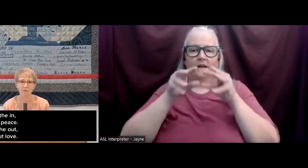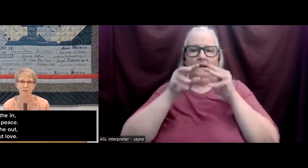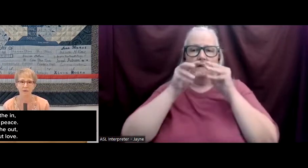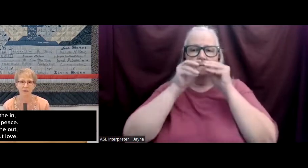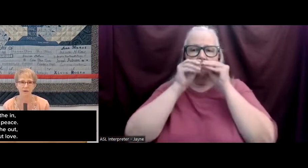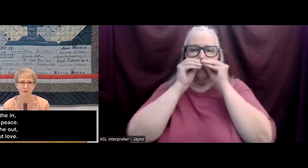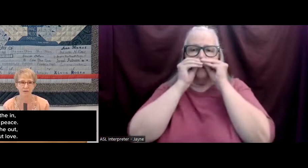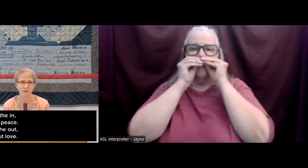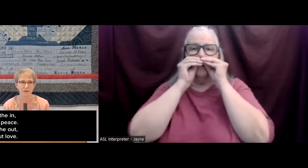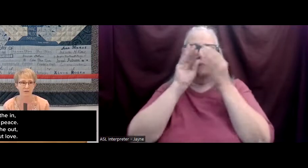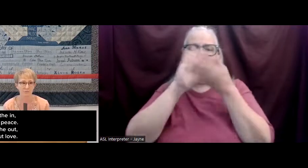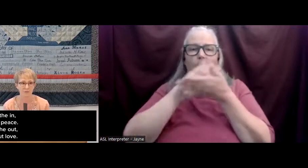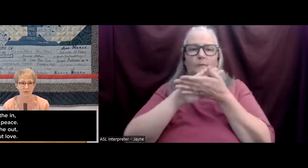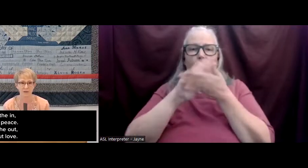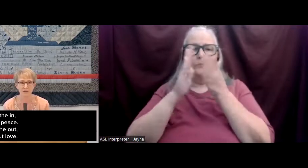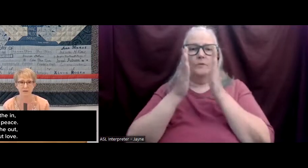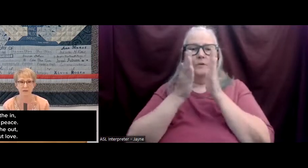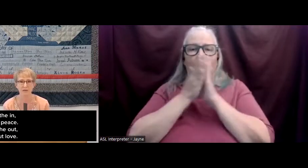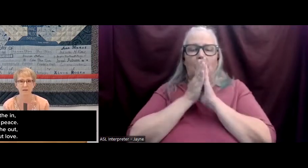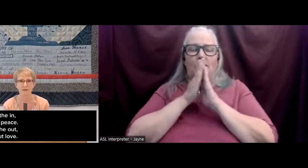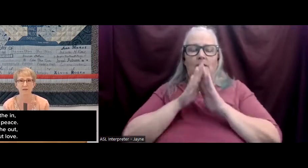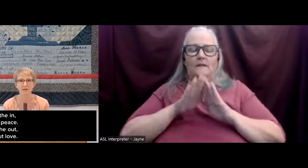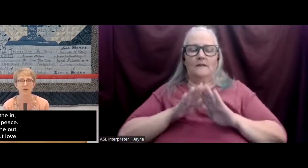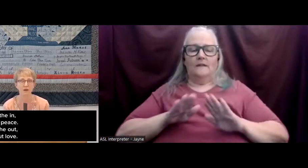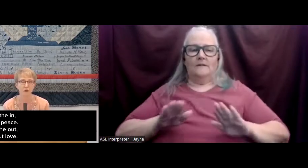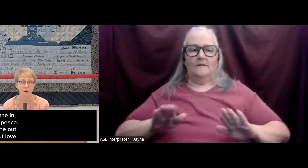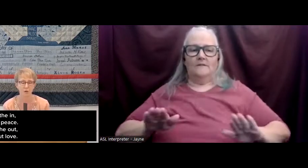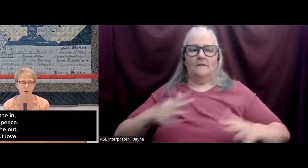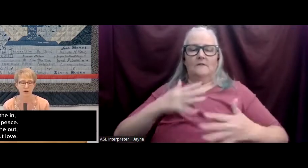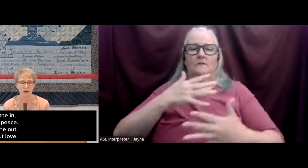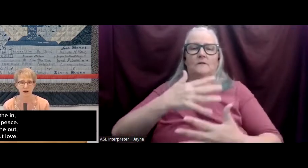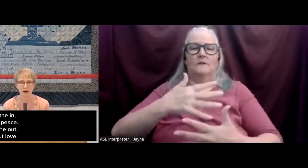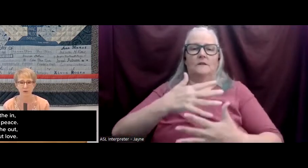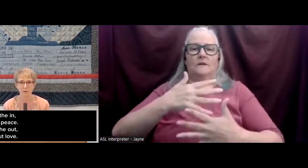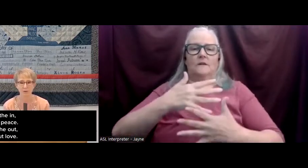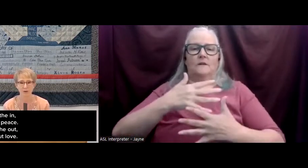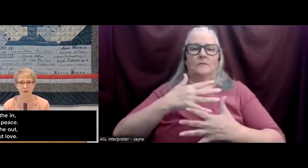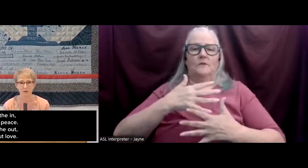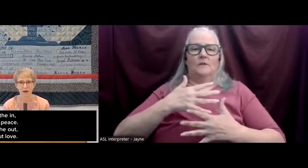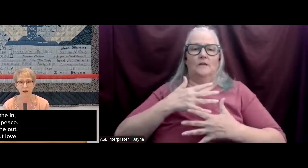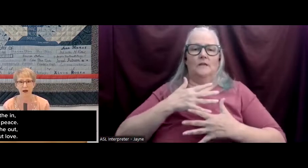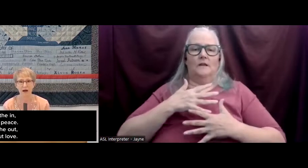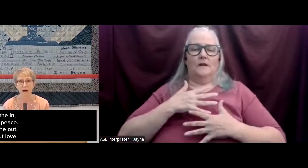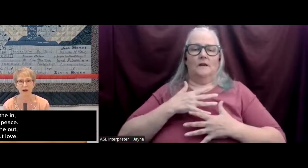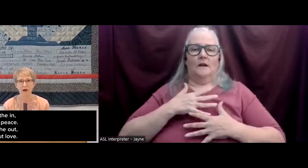I breathe in peace. When I